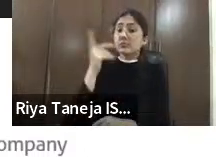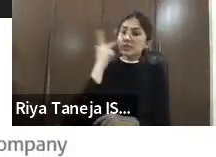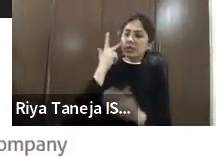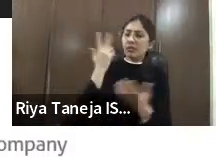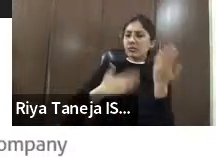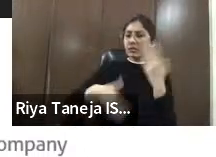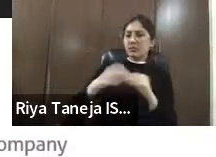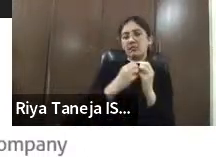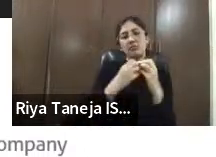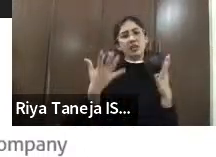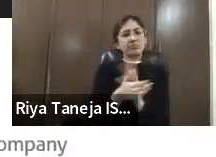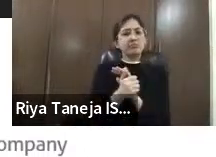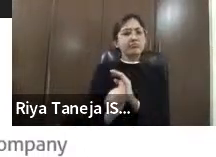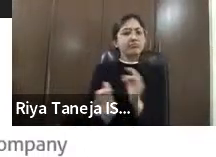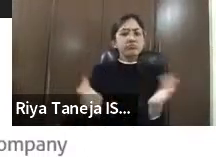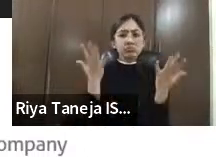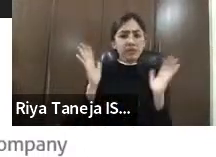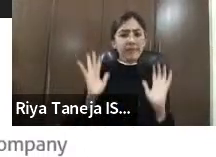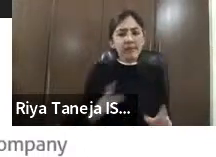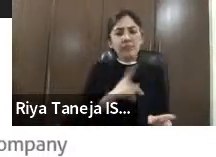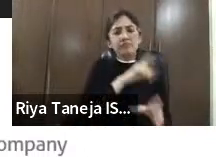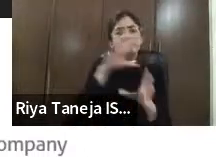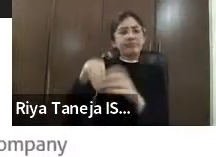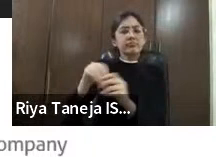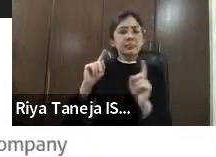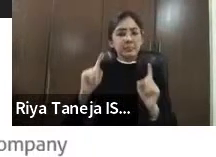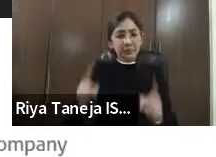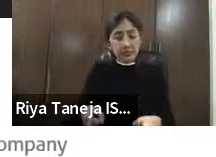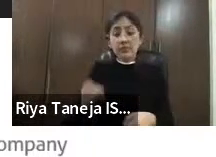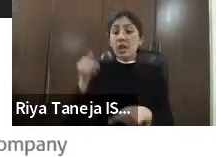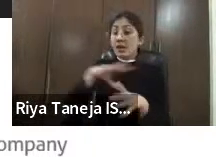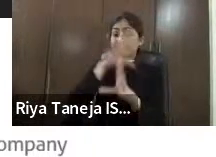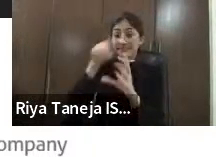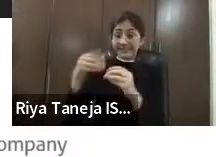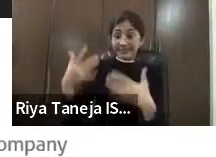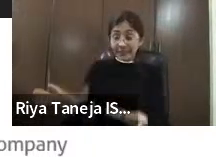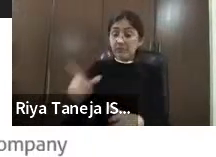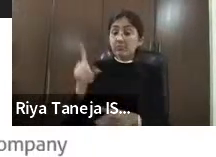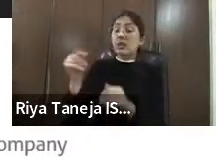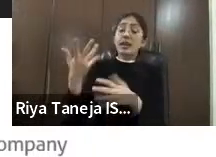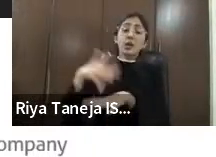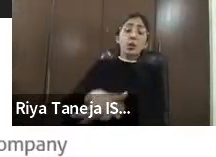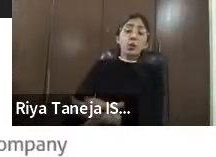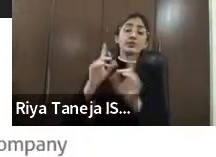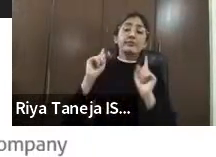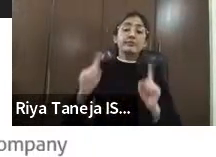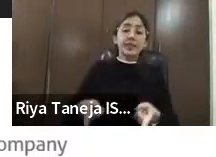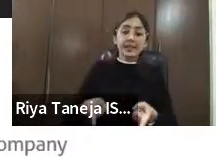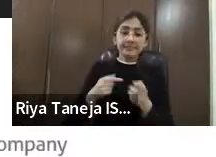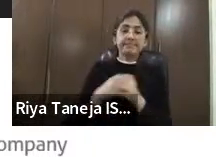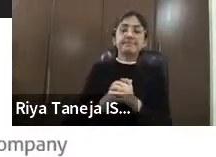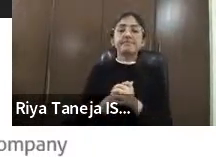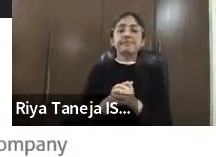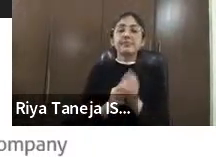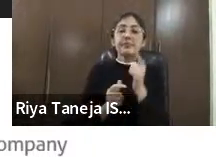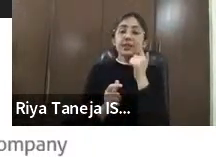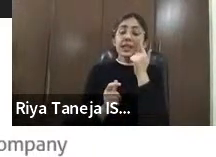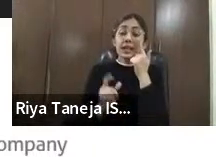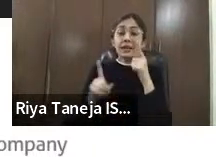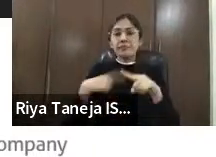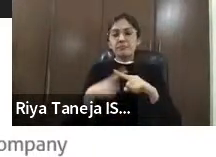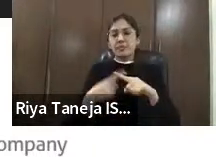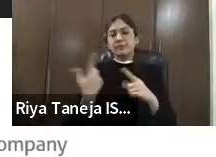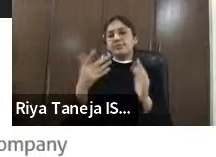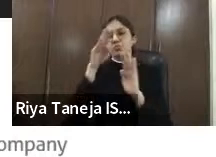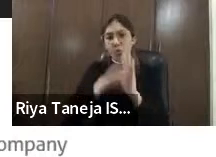disabilities and the environment is inclusive of persons with disabilities. Along with designing of many